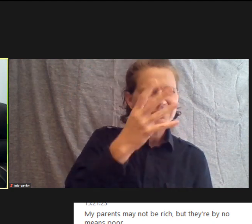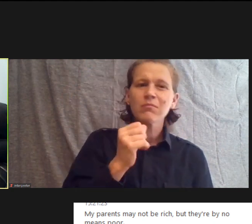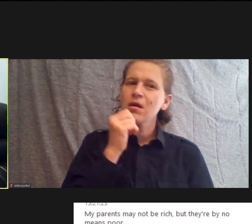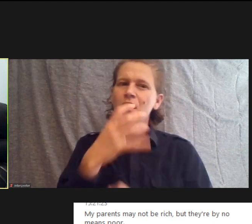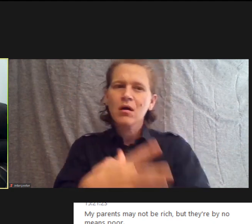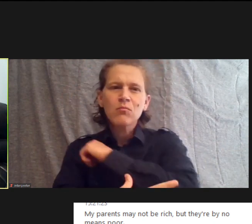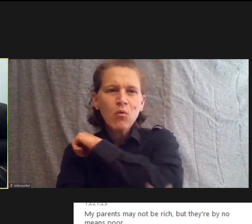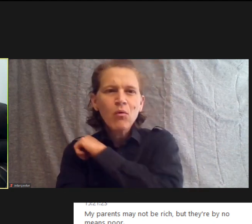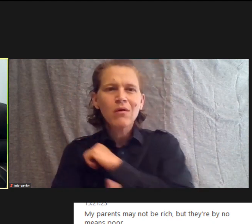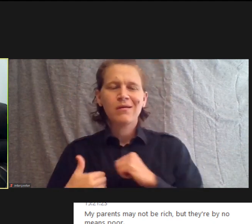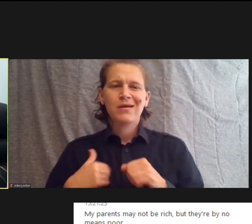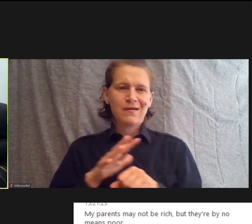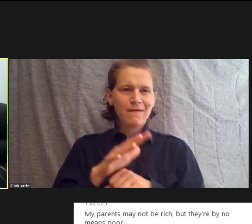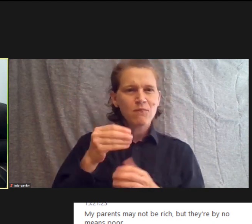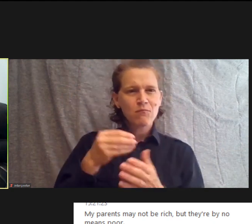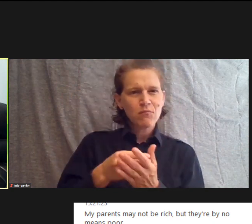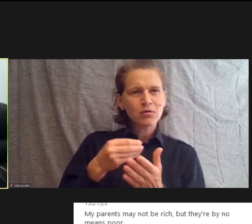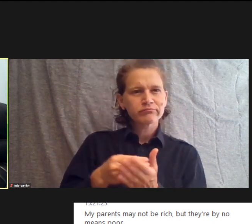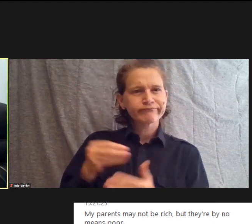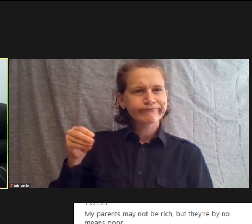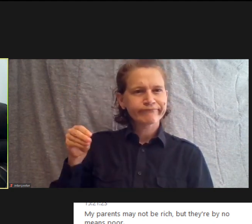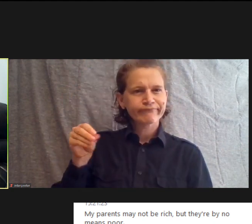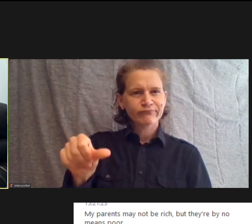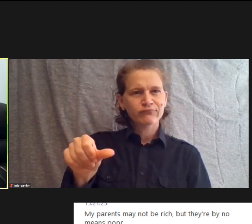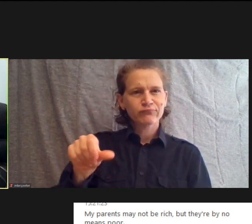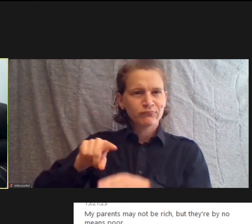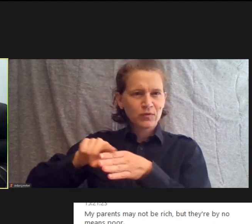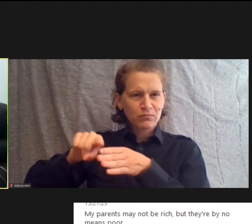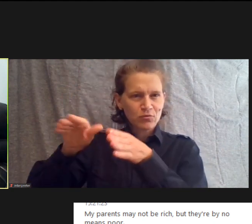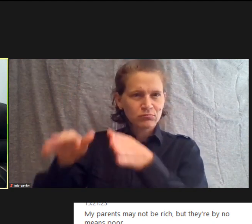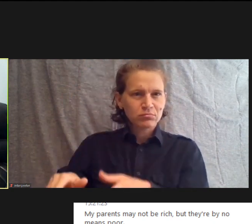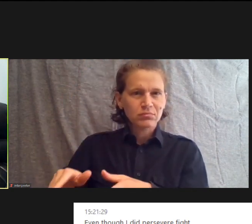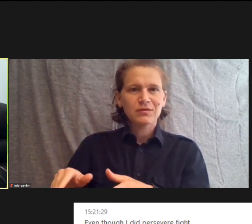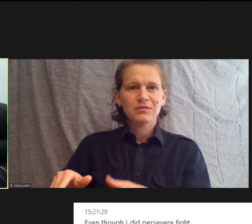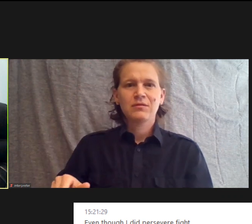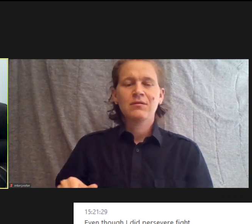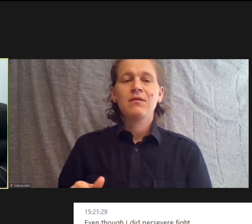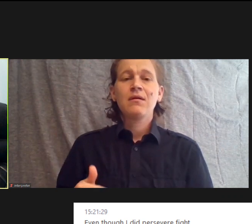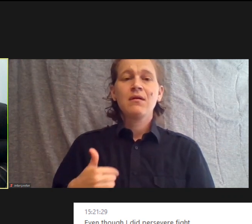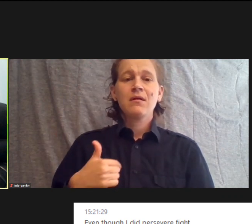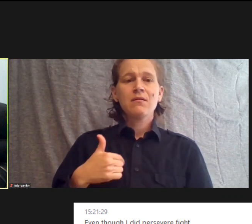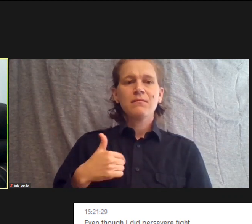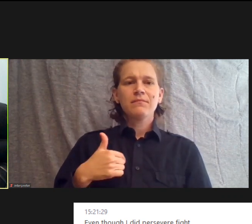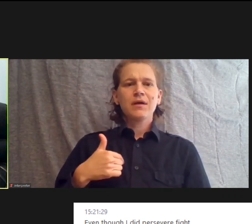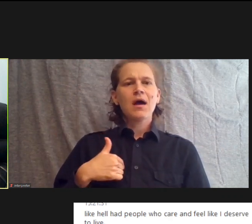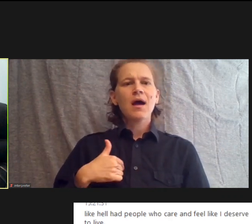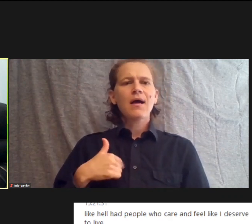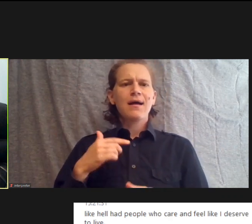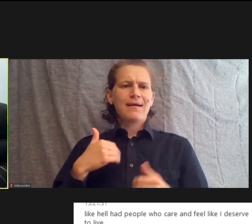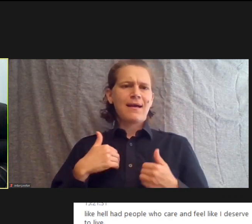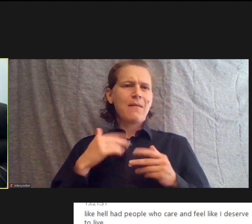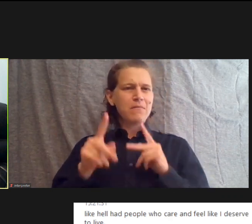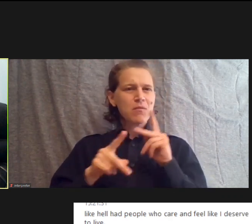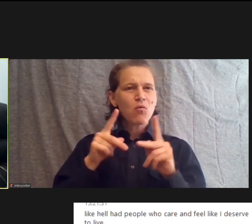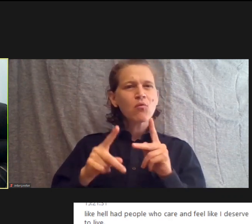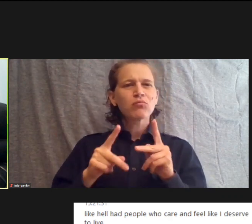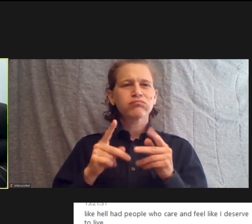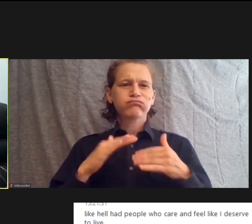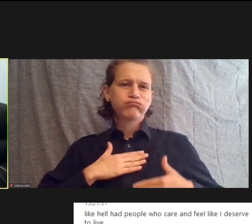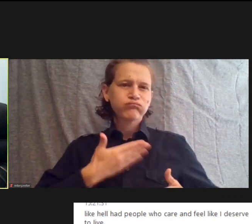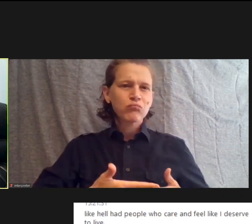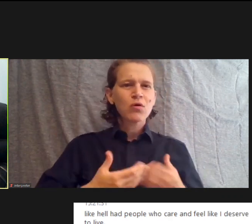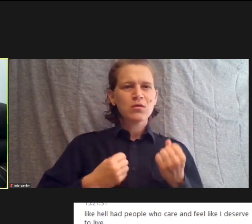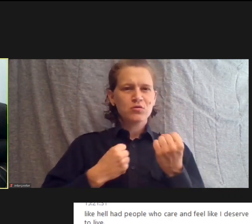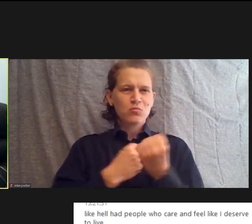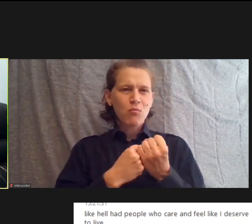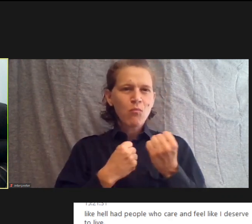had people who cared, and feel like I deserved to live, none of that would have mattered had my parents not had the wealth to spend on doctors and specialists on